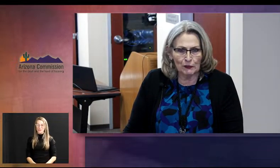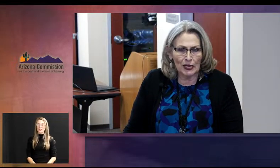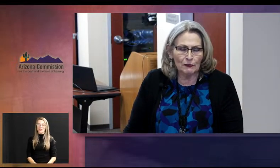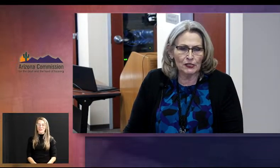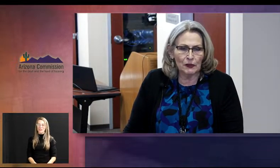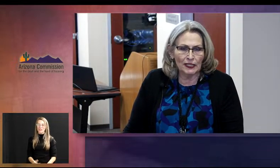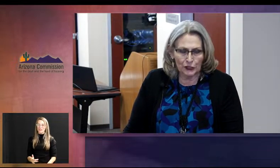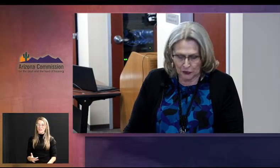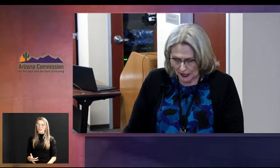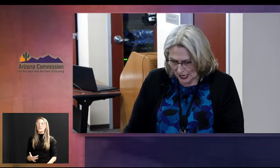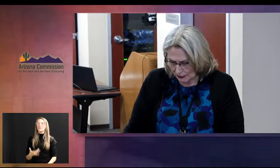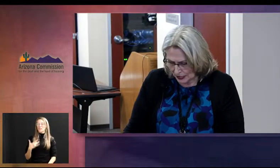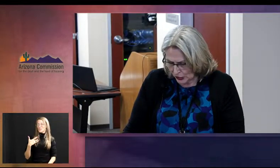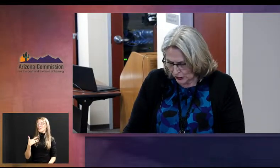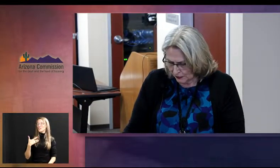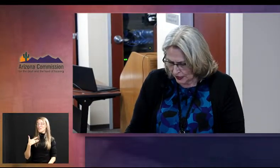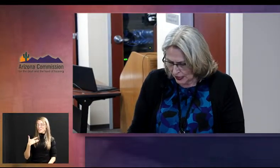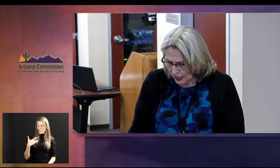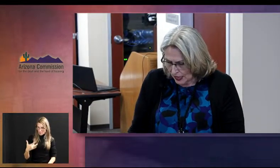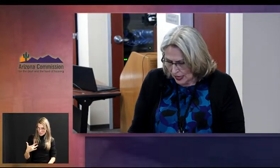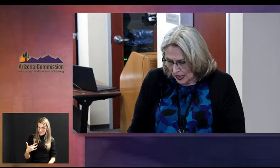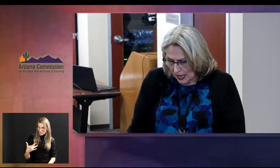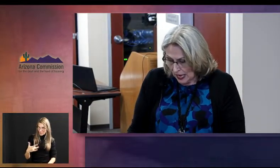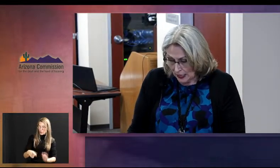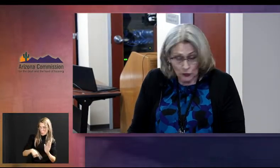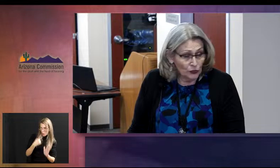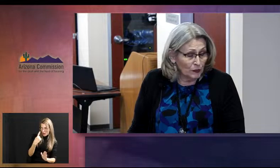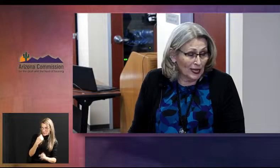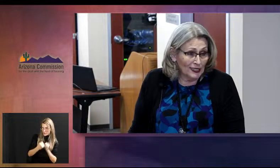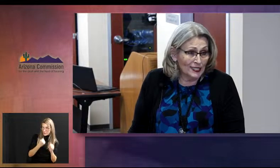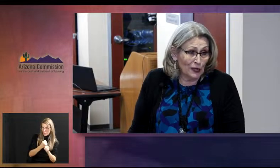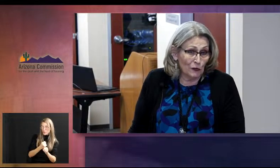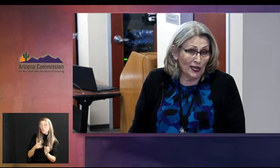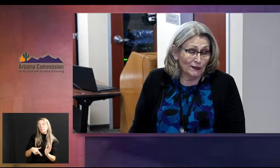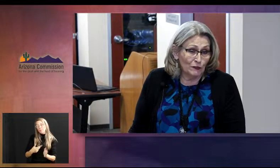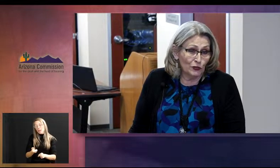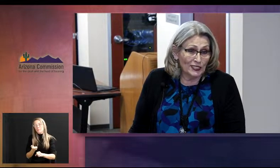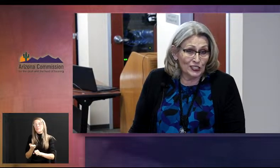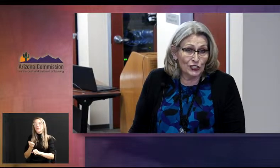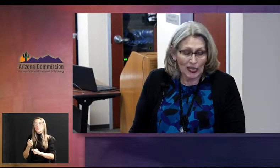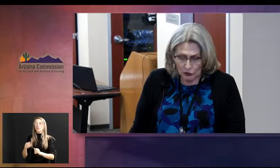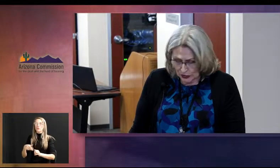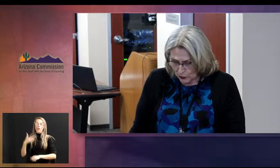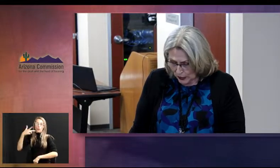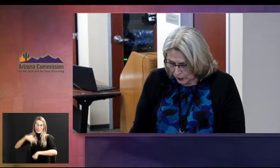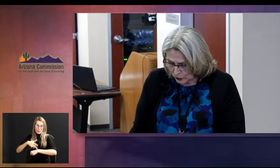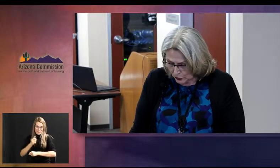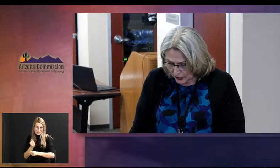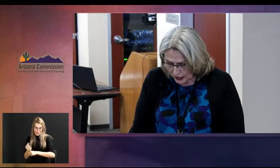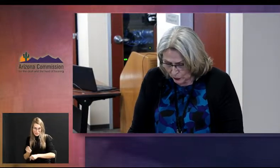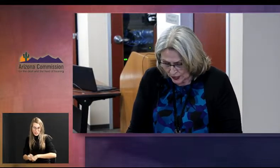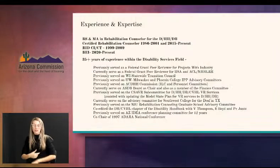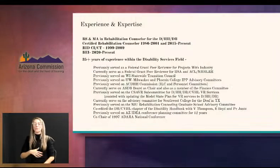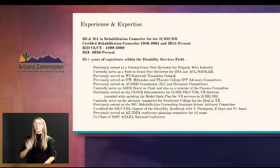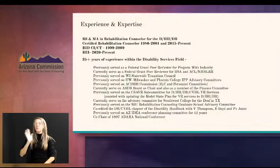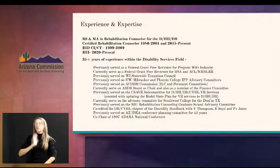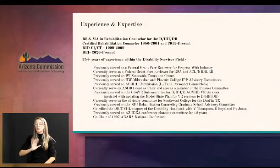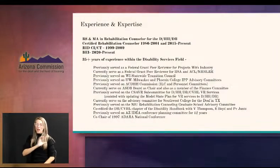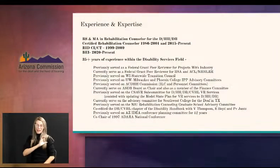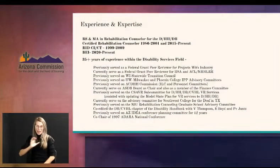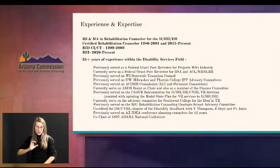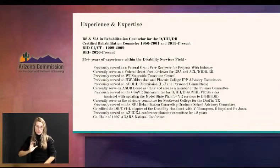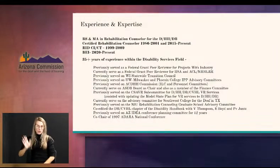year, sometimes as many as 3 times a year. I used to be on a statewide transition council when I was working in